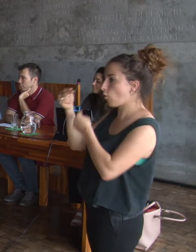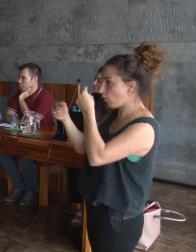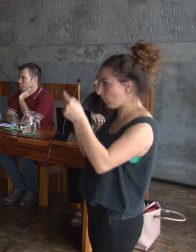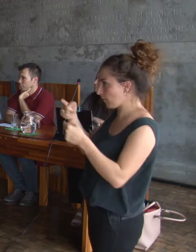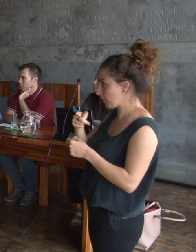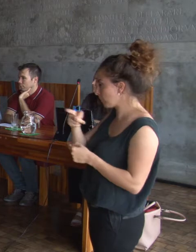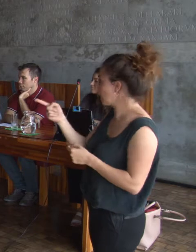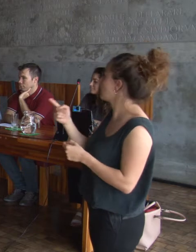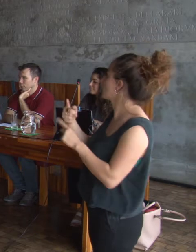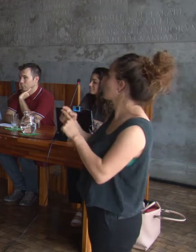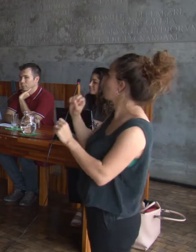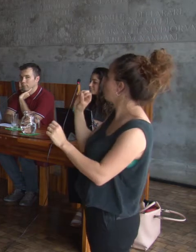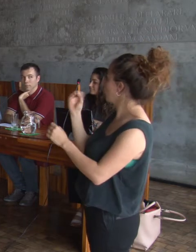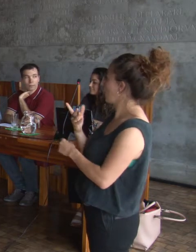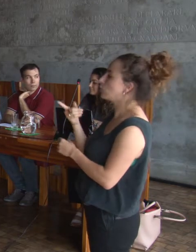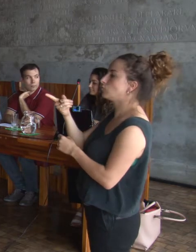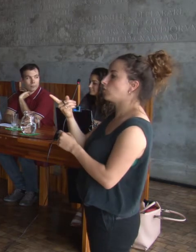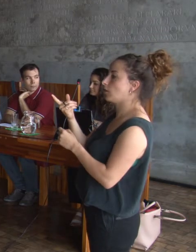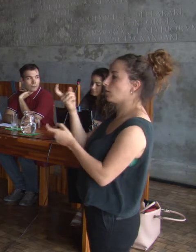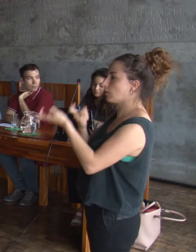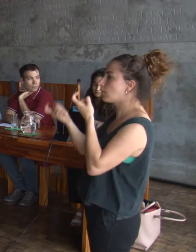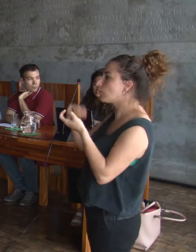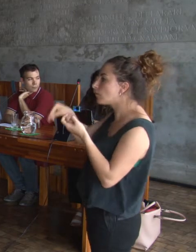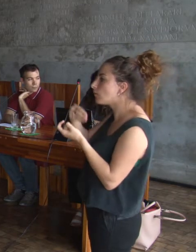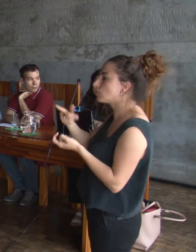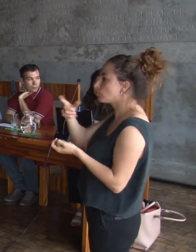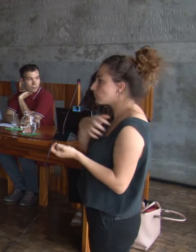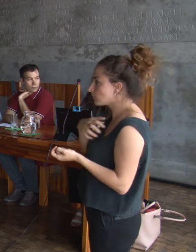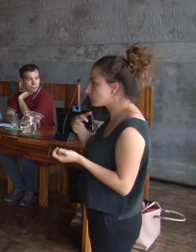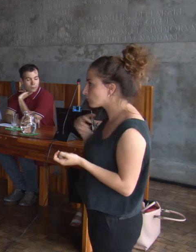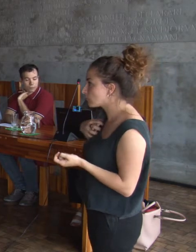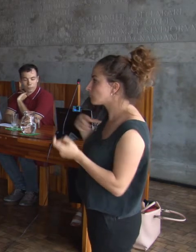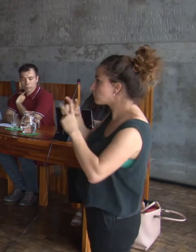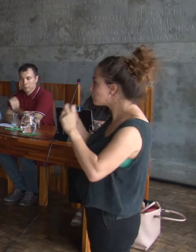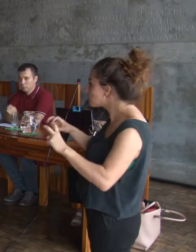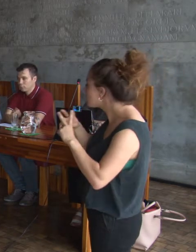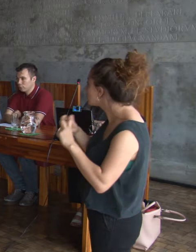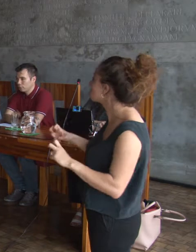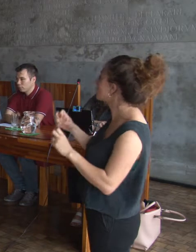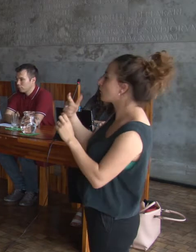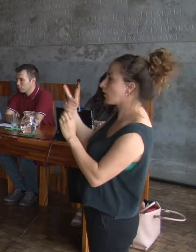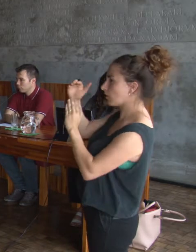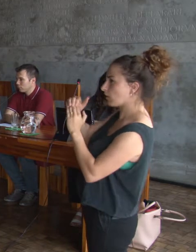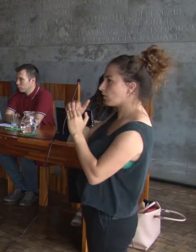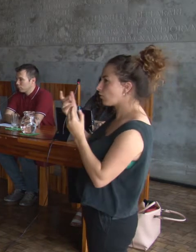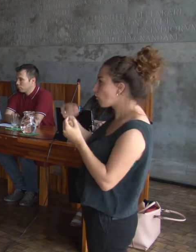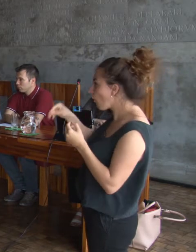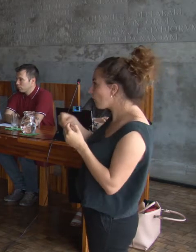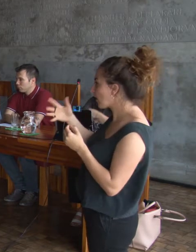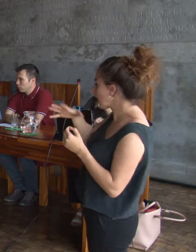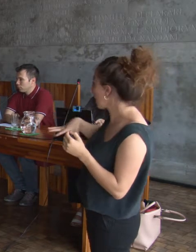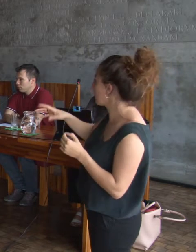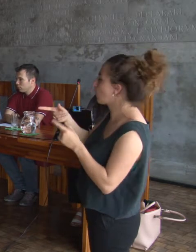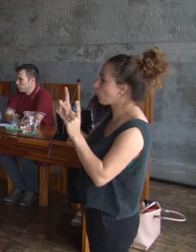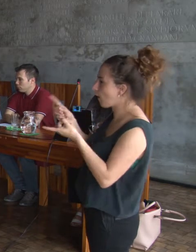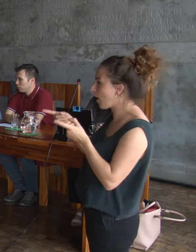and briefly what your affiliation, if you're a scientist or if you're, you know, you work at Kaposkari, what field you're in, and